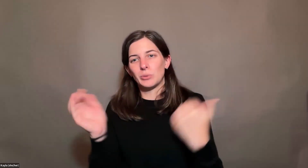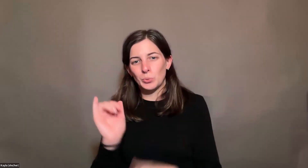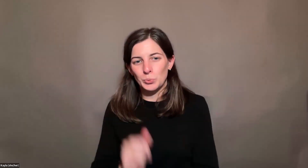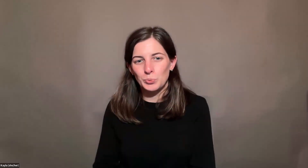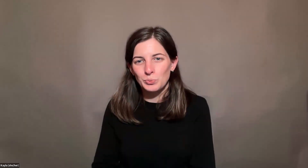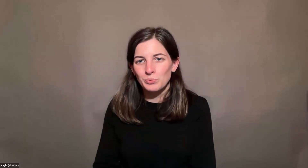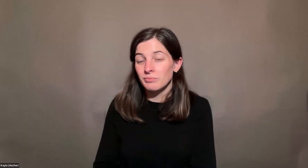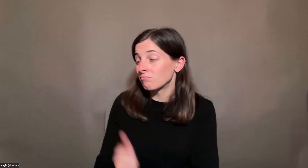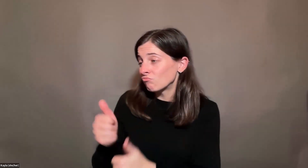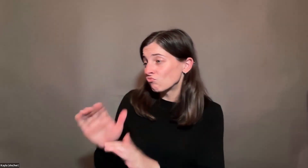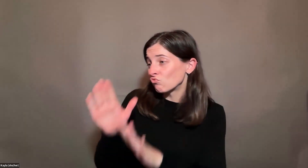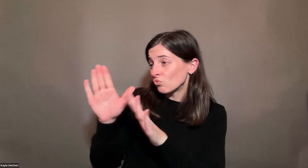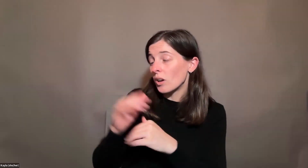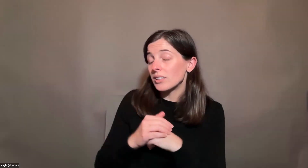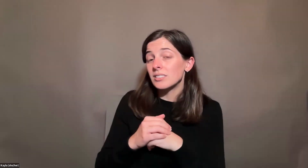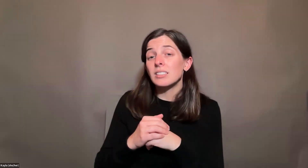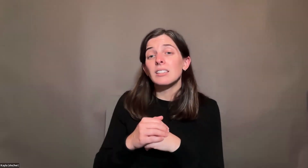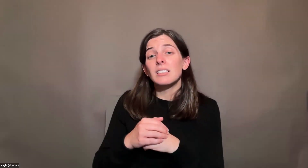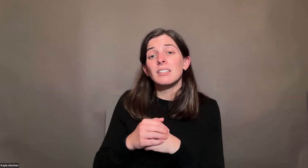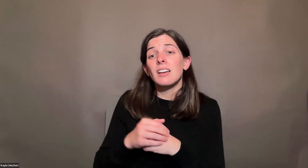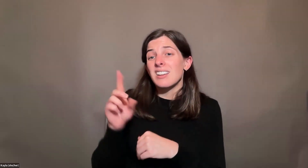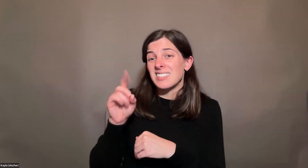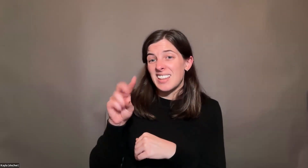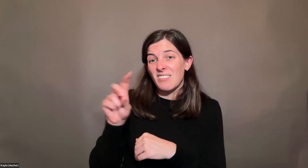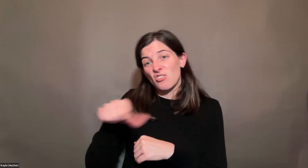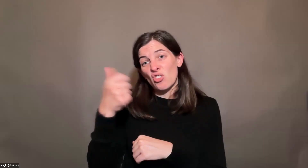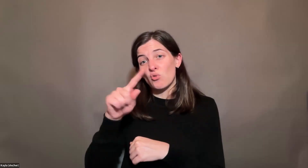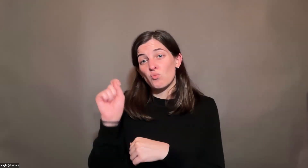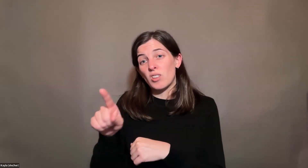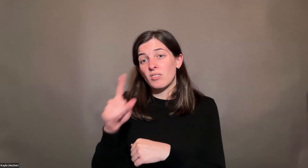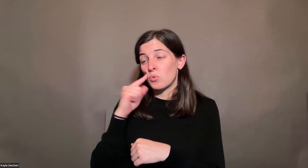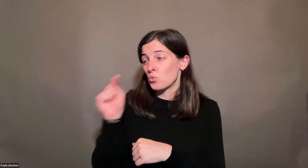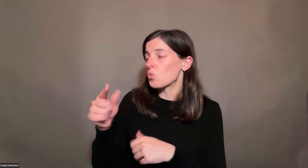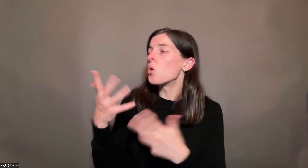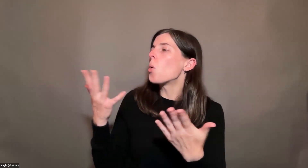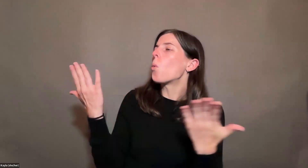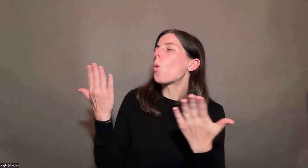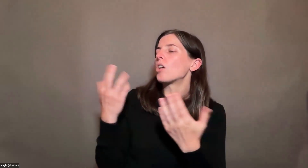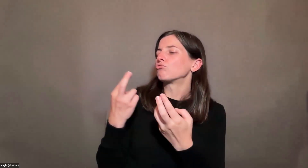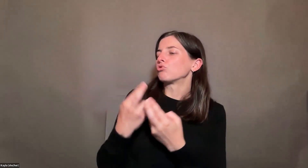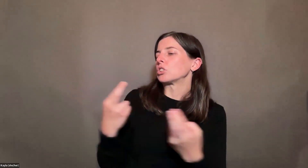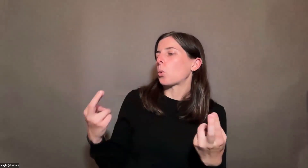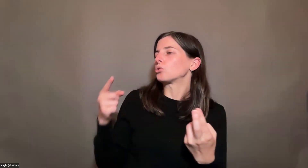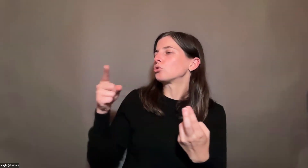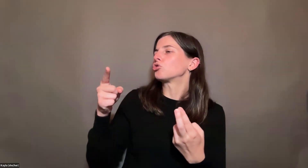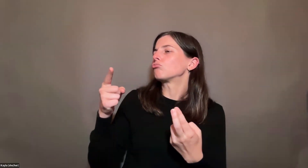great. And David has another question as well. What resources can you suggest to learn how to create your